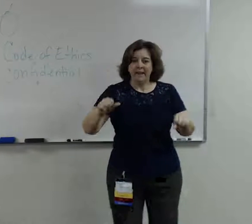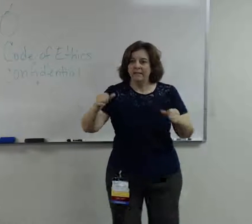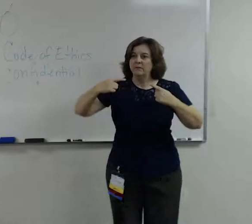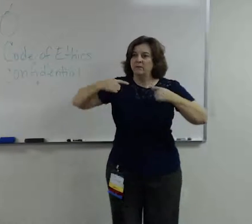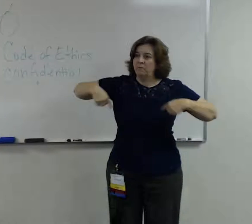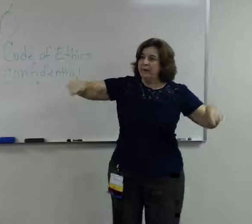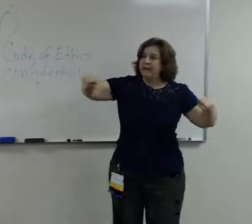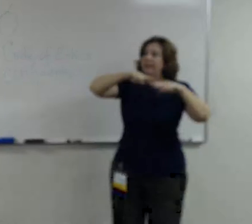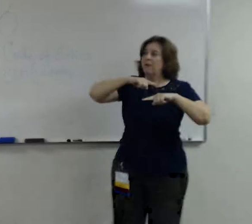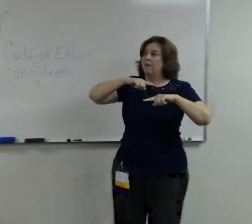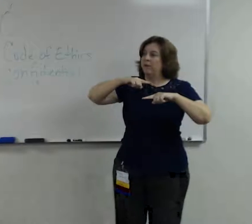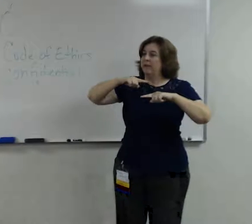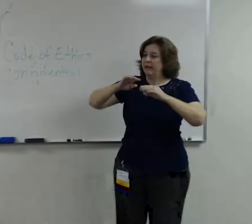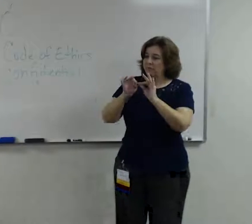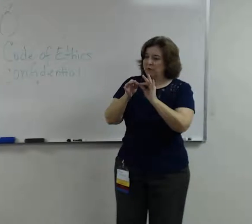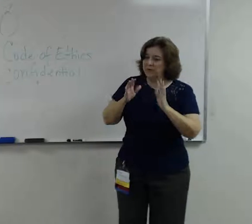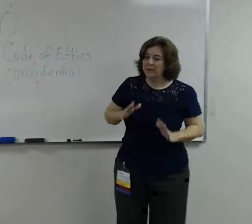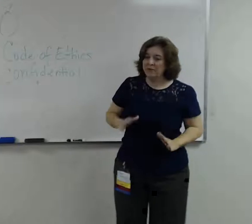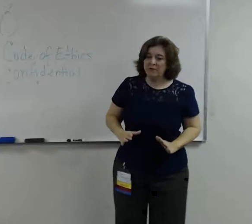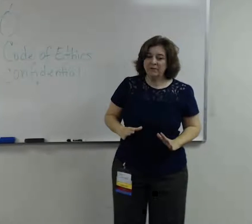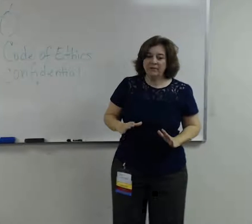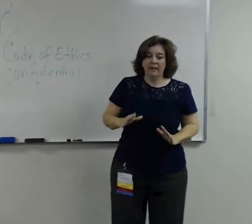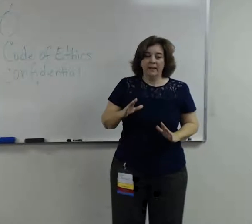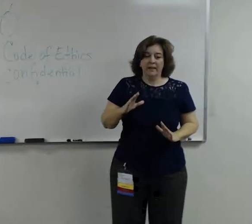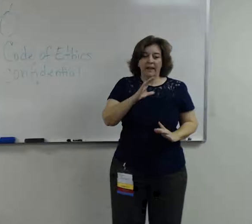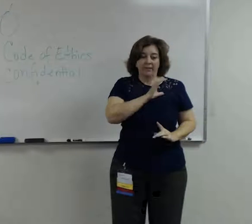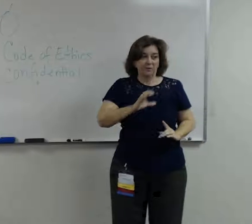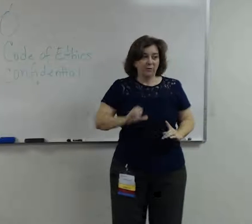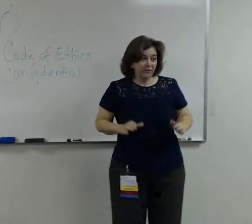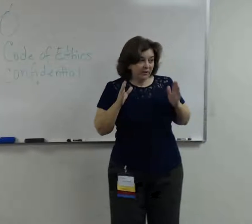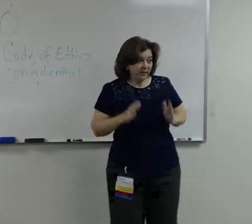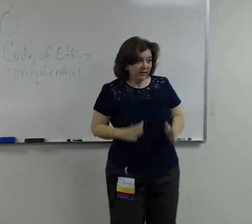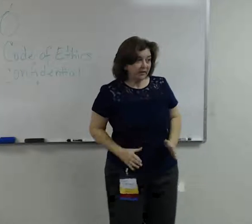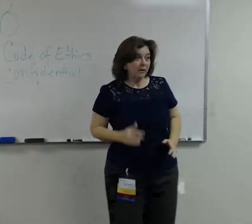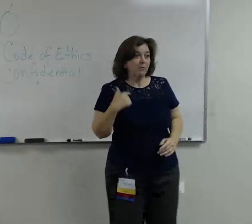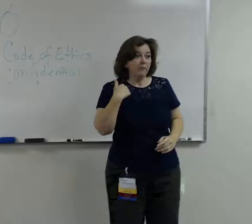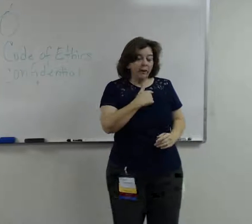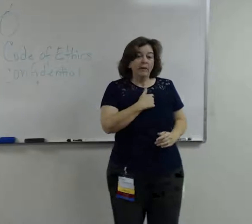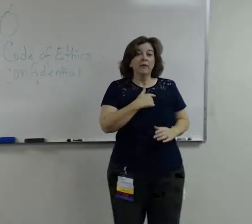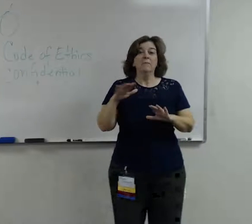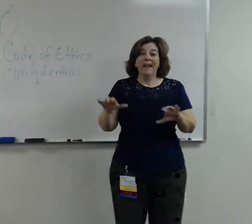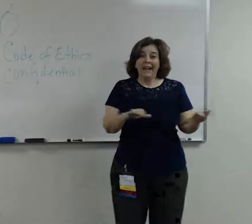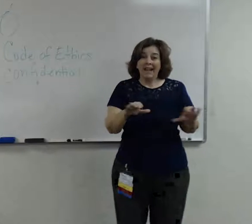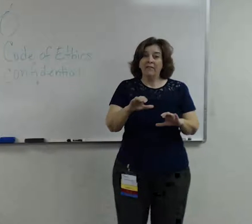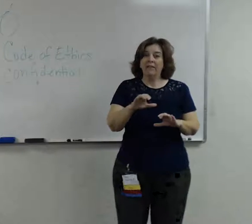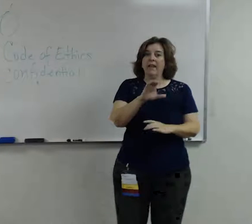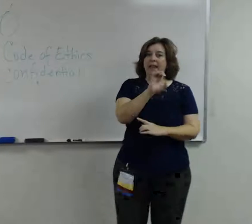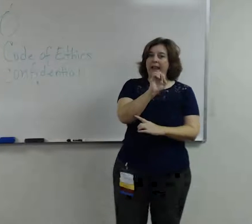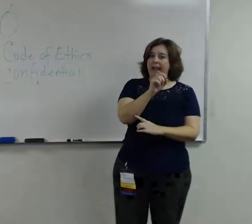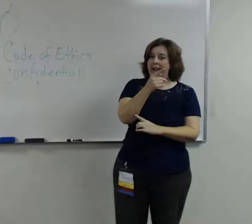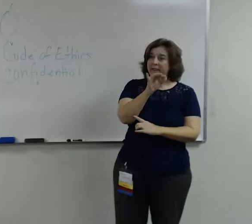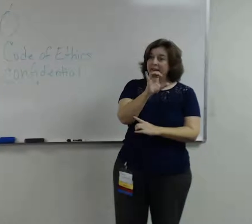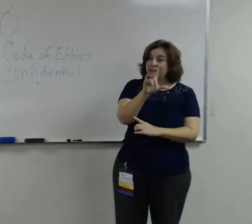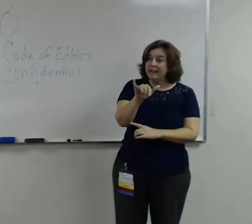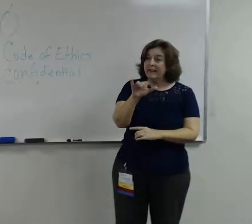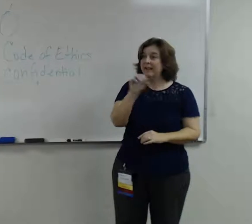yes, we are interpreters. As Christians, we are going to behave ethically